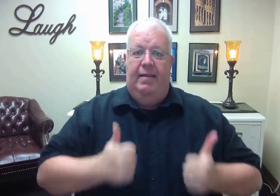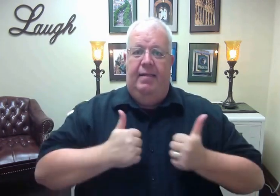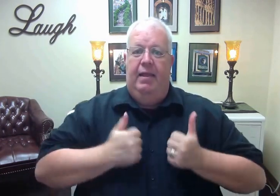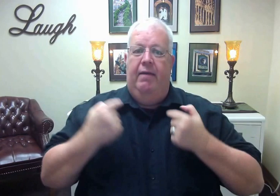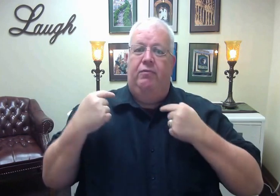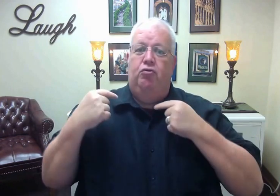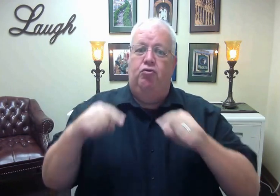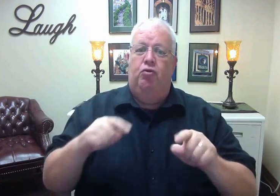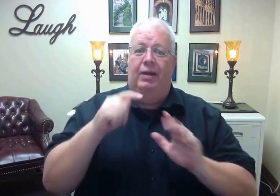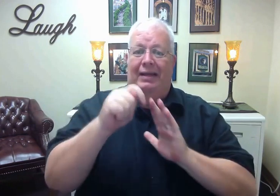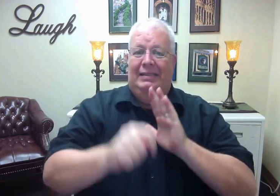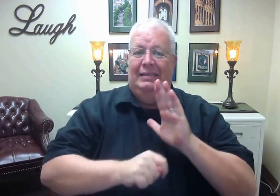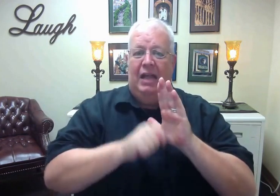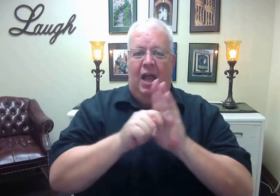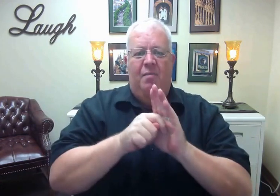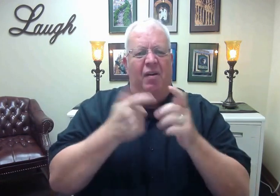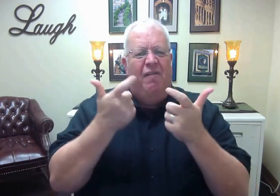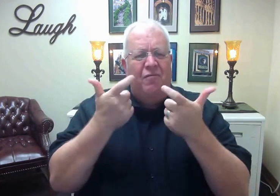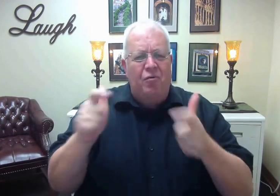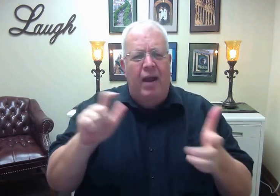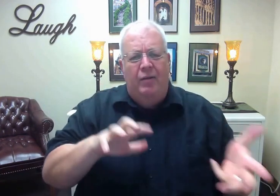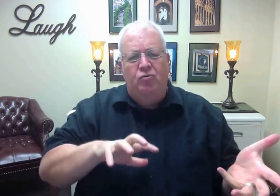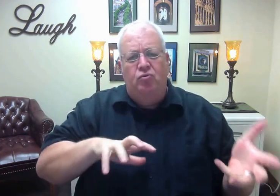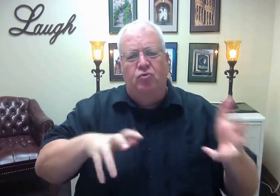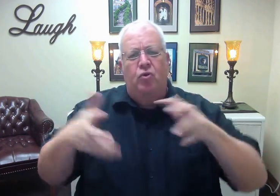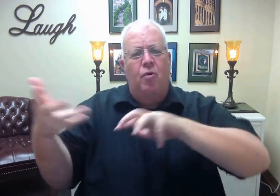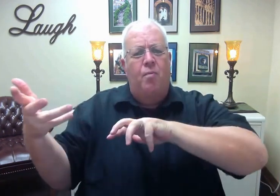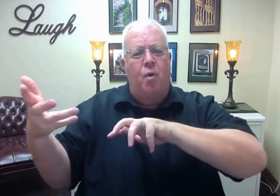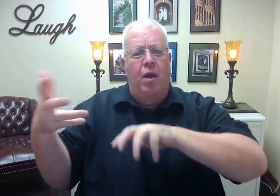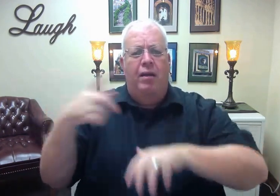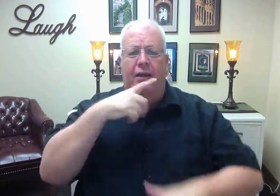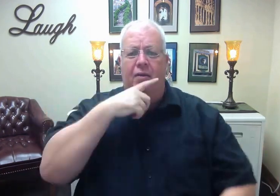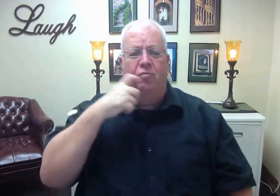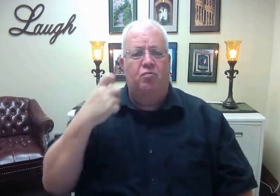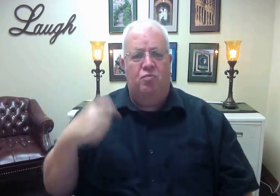Vygotsky lived during an era of great turmoil in Russia.